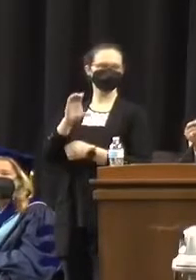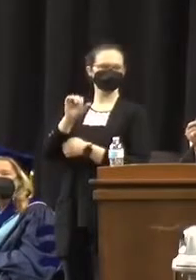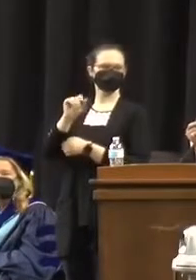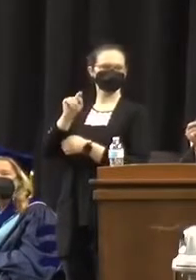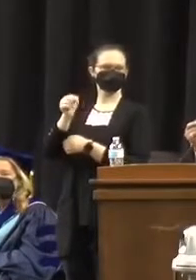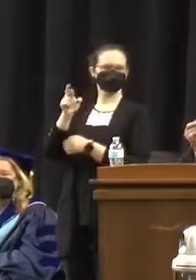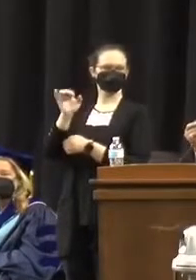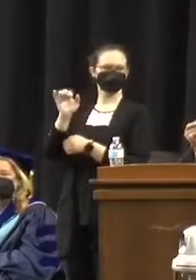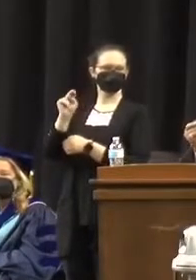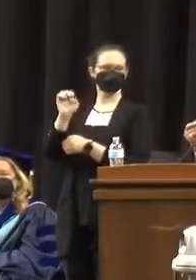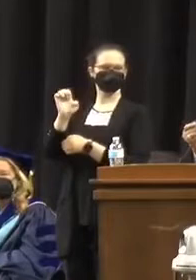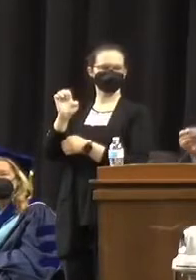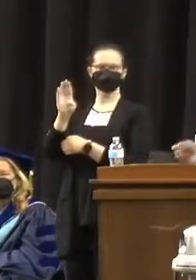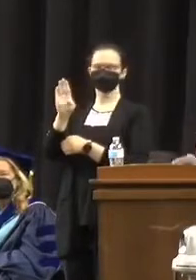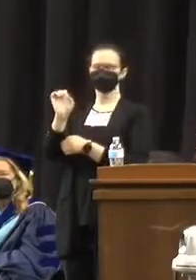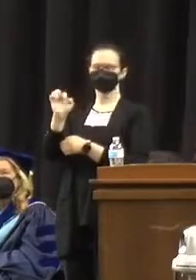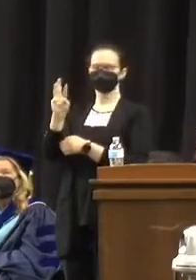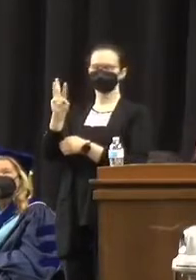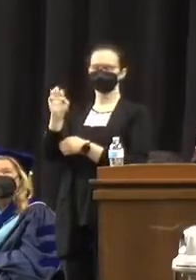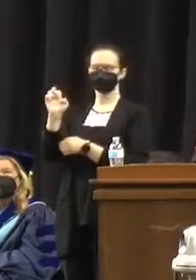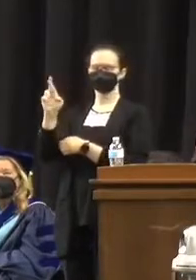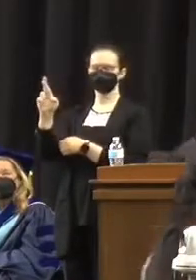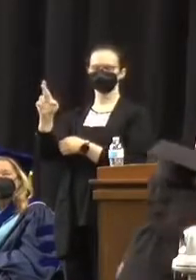Catherine Elizabeth Bauer.